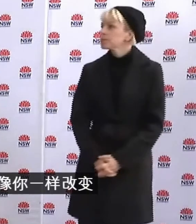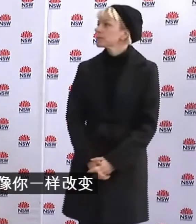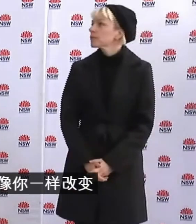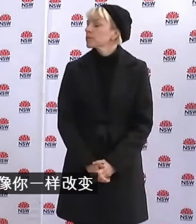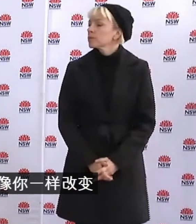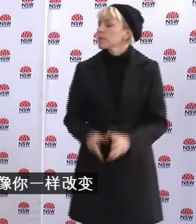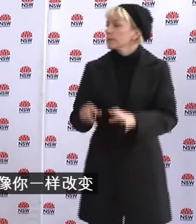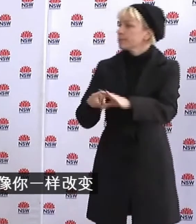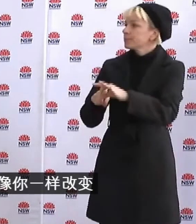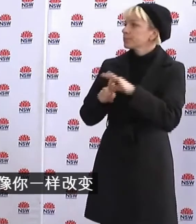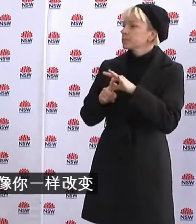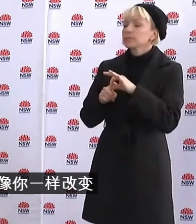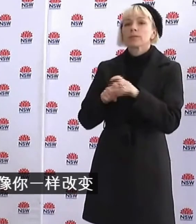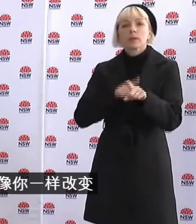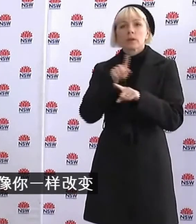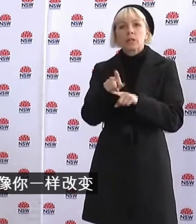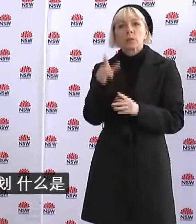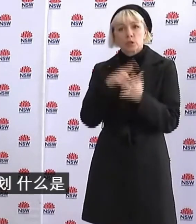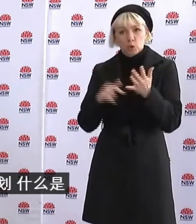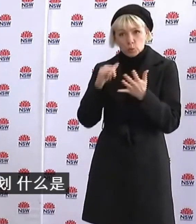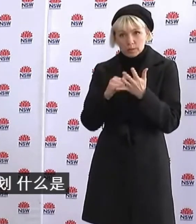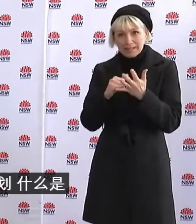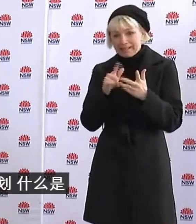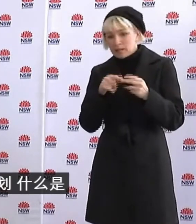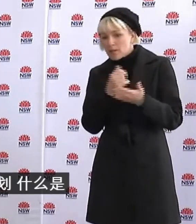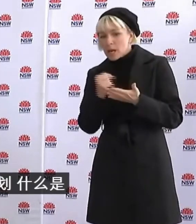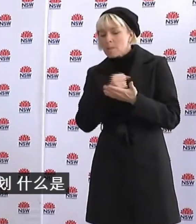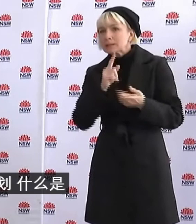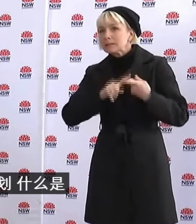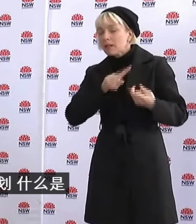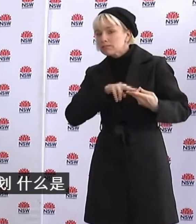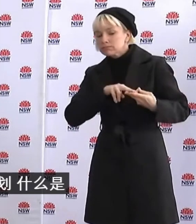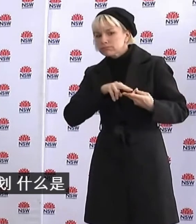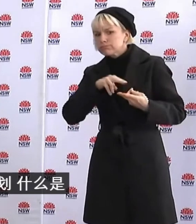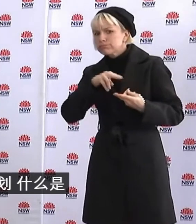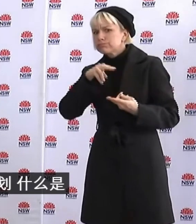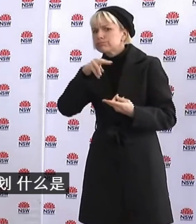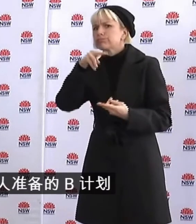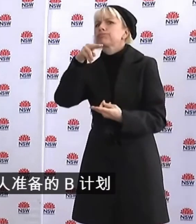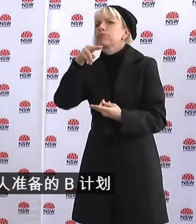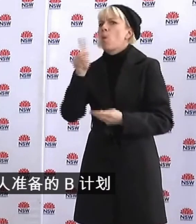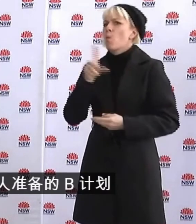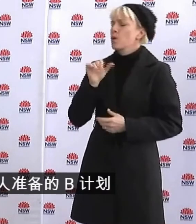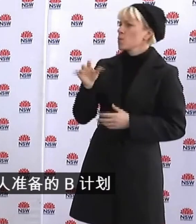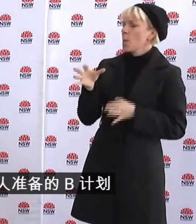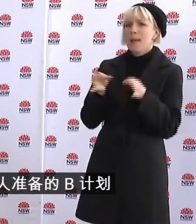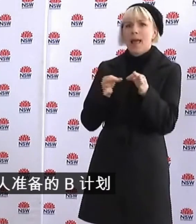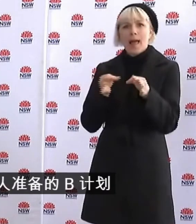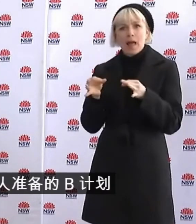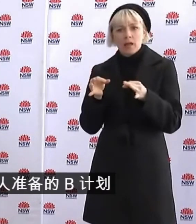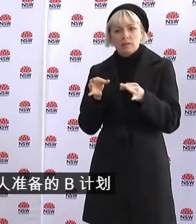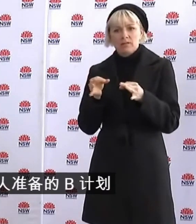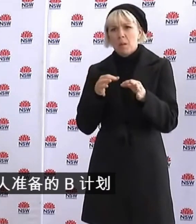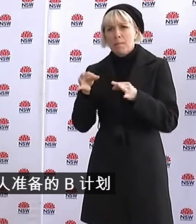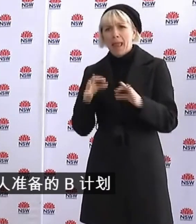If we get to next Tuesday and the numbers don't change as you're suggesting they might, what are the contingency plans? What is the plan B for